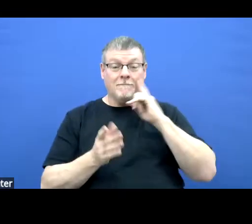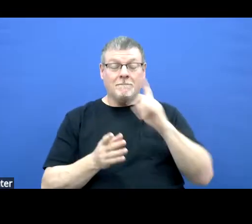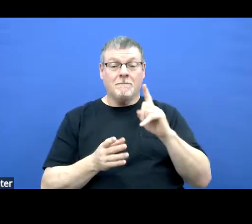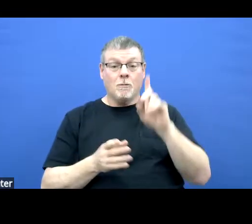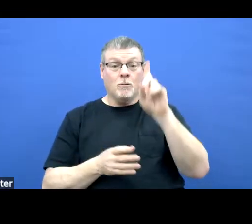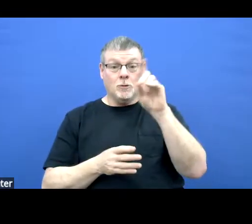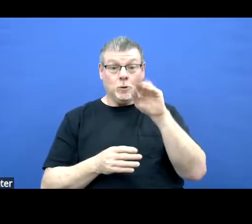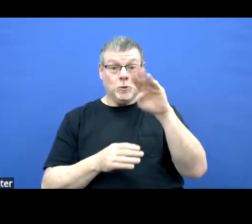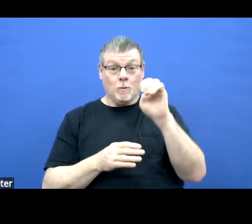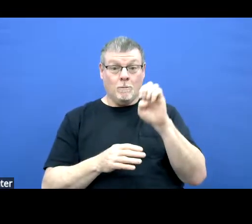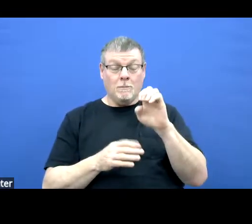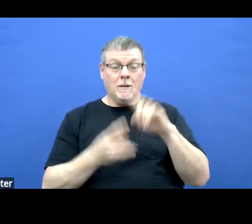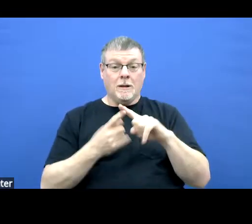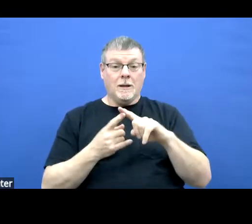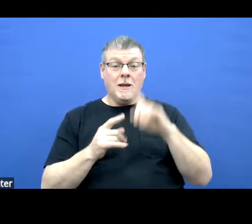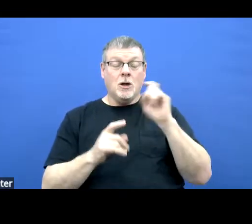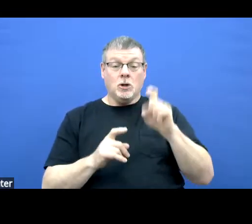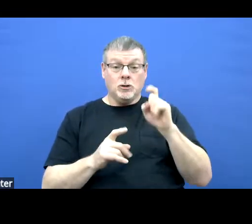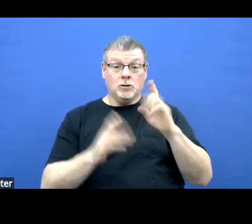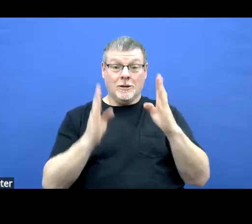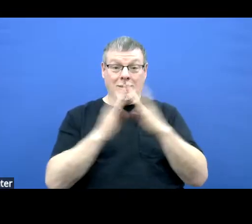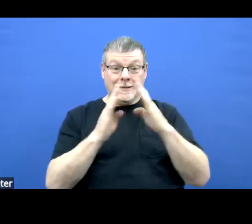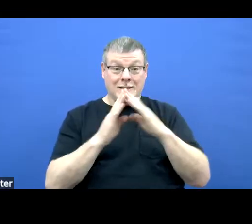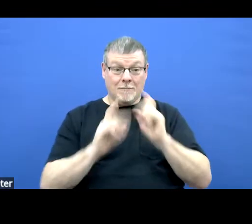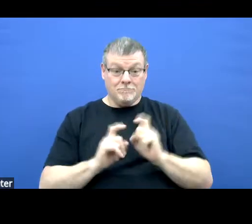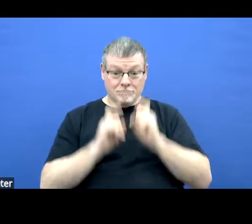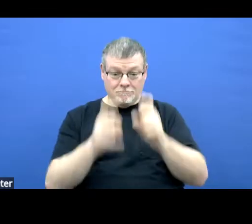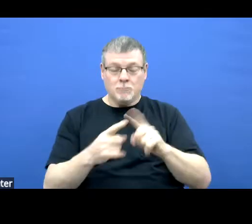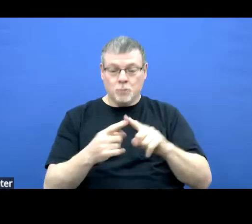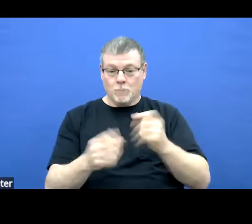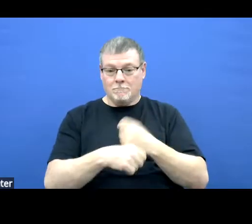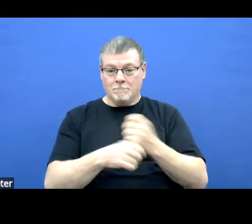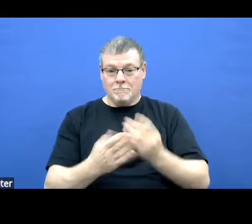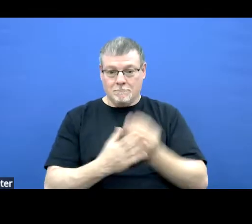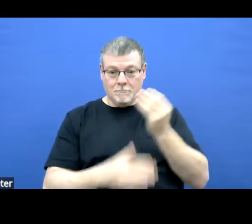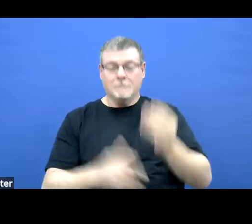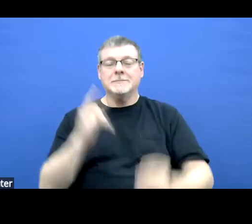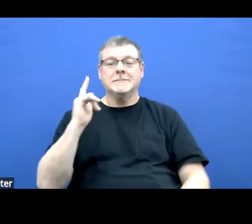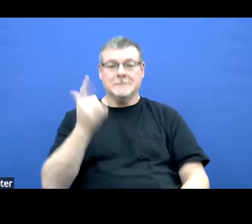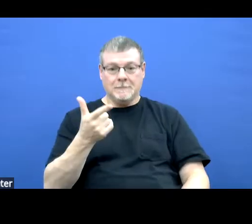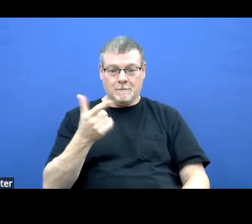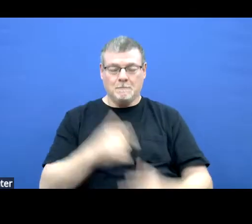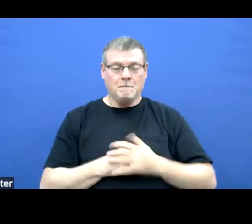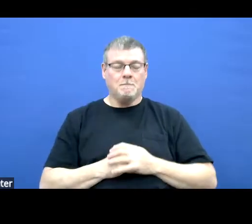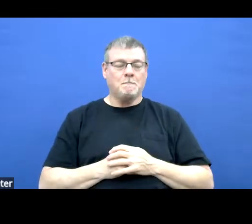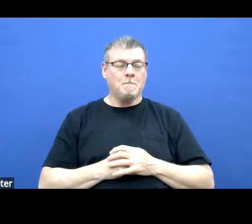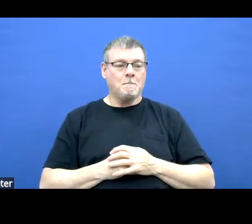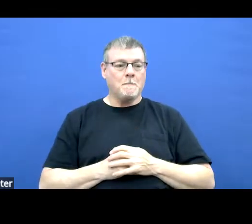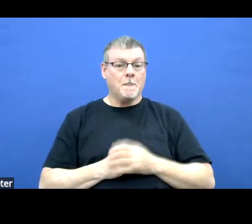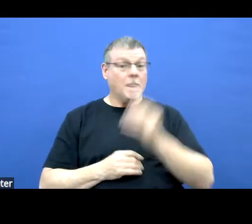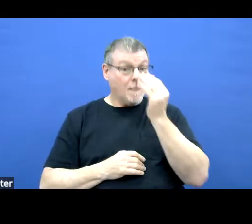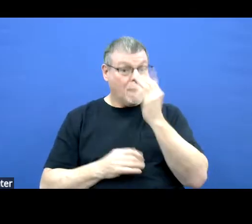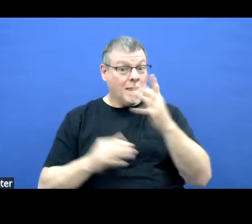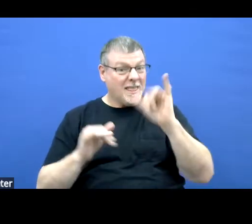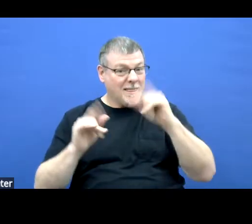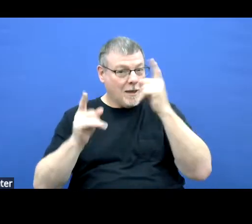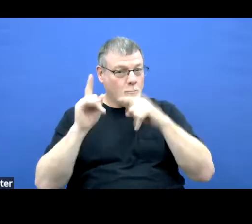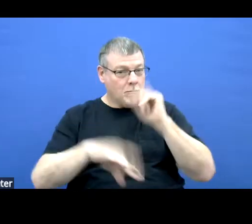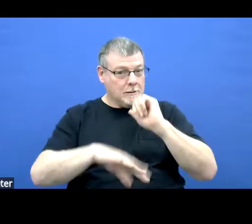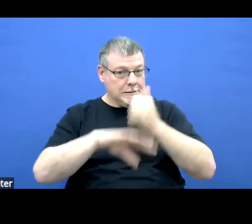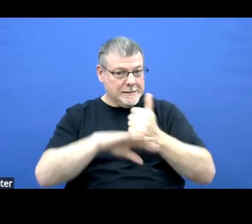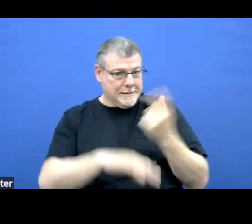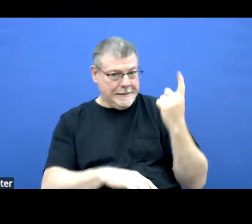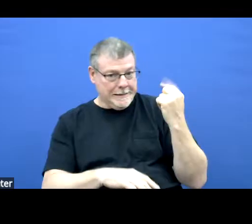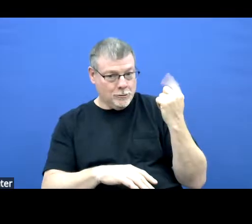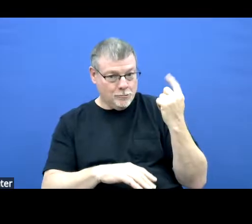Arena should the town be awarded the funds to make the purchase. Second. So this is an agreement we put in place